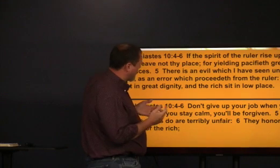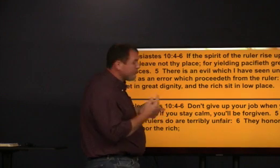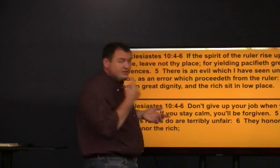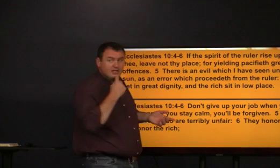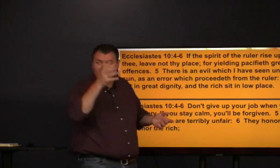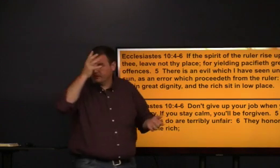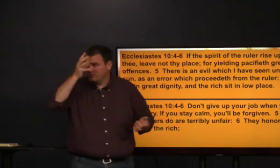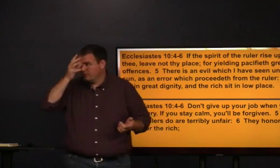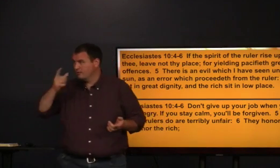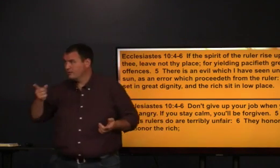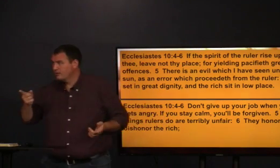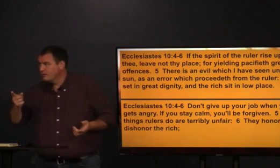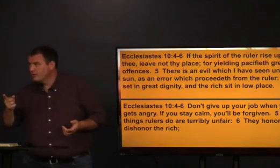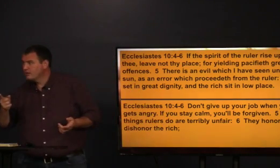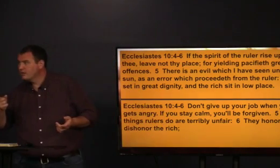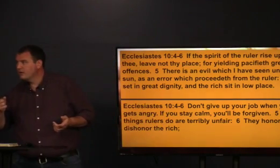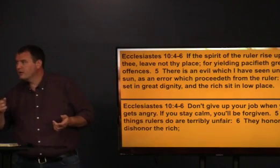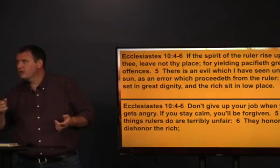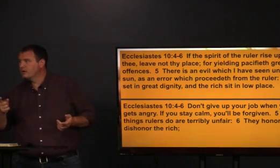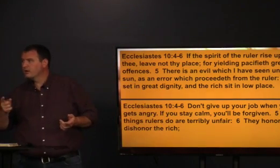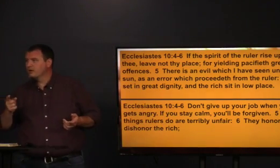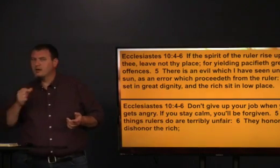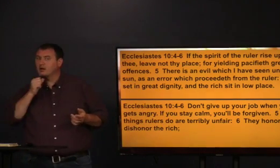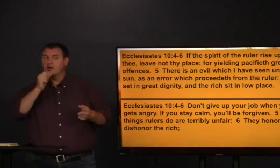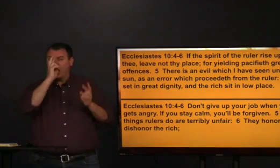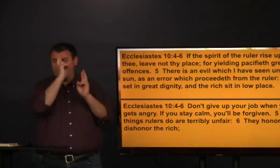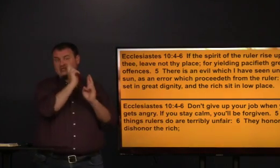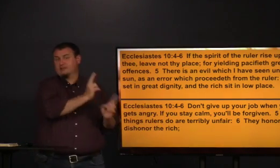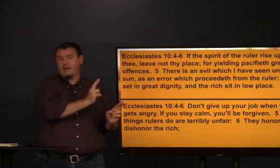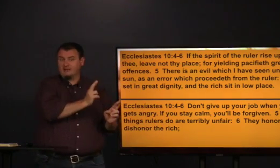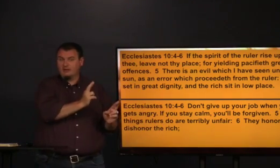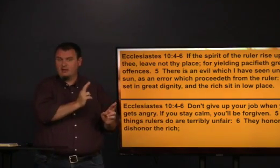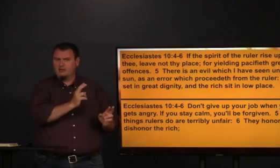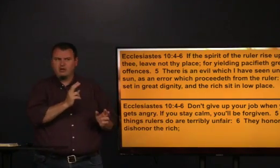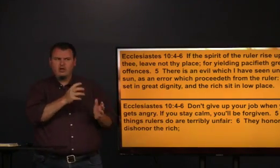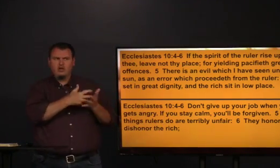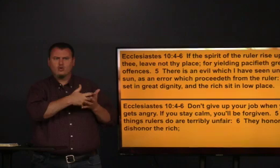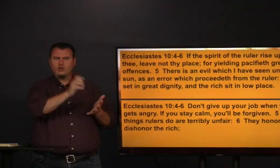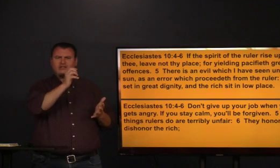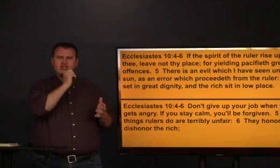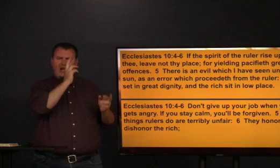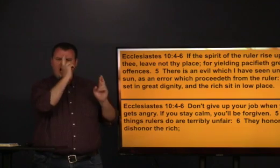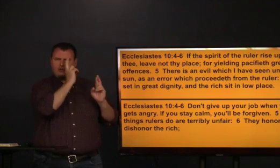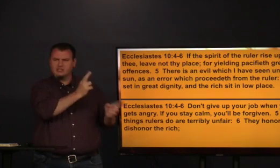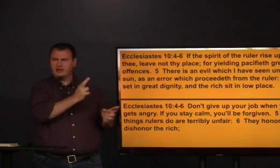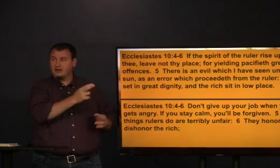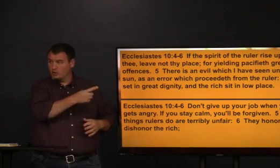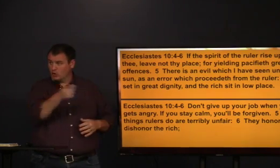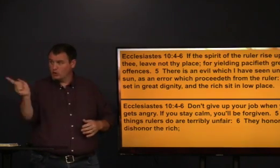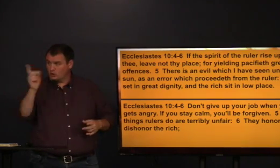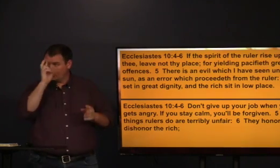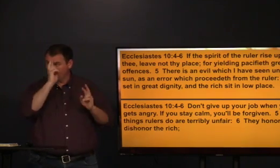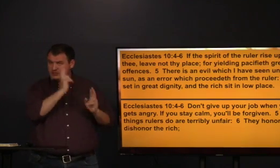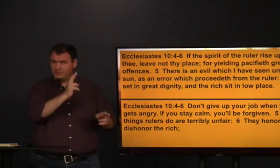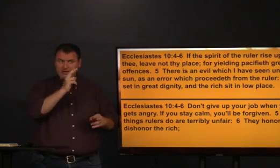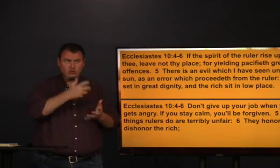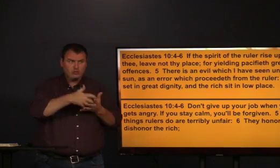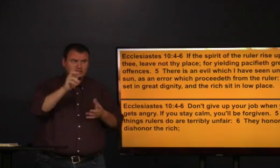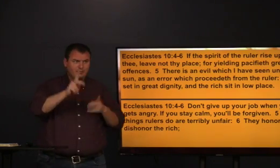Would you say that? not respected. Not respected. Rich, not respected. Do you respect rich